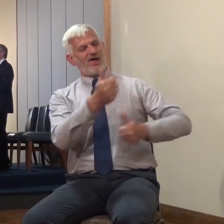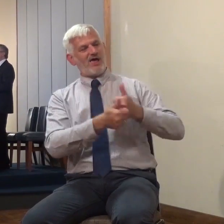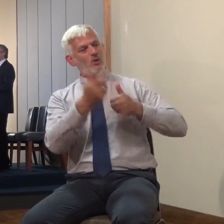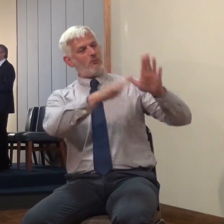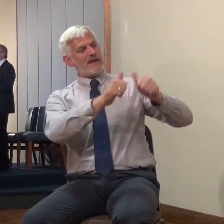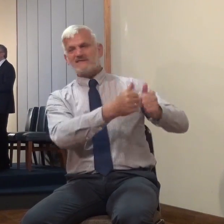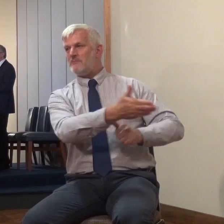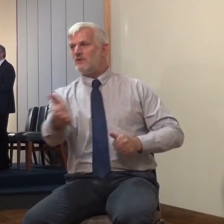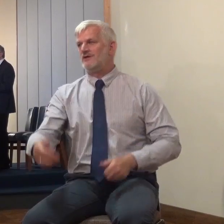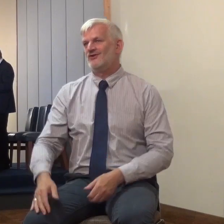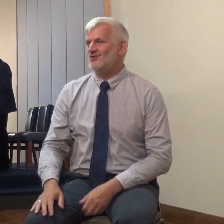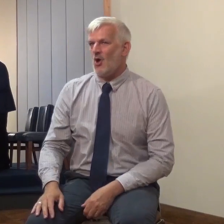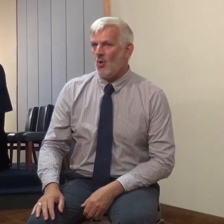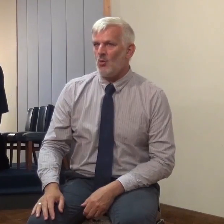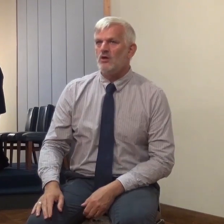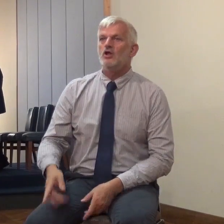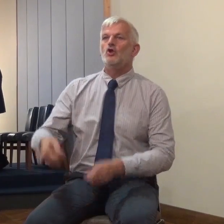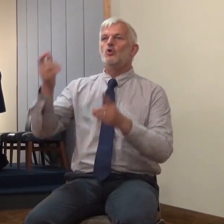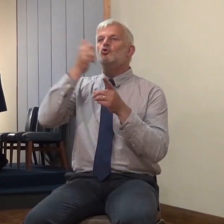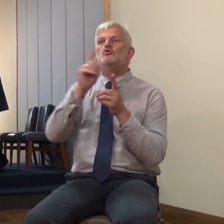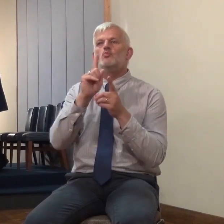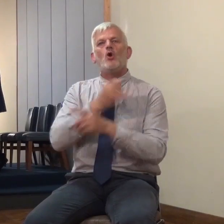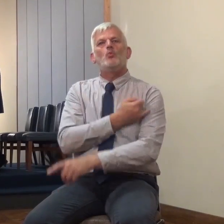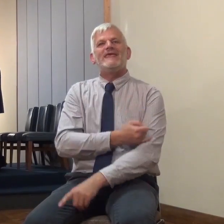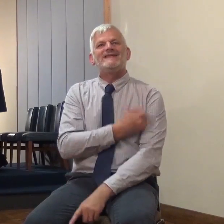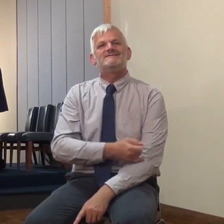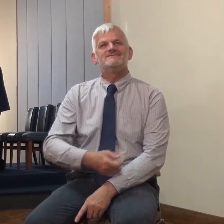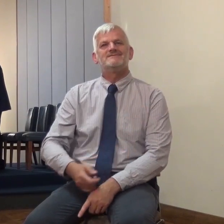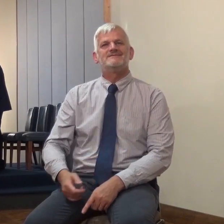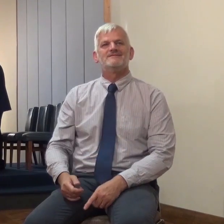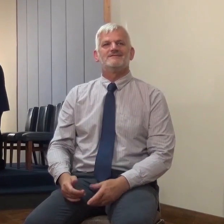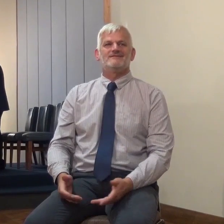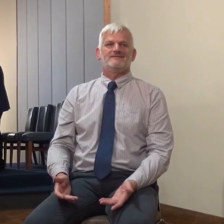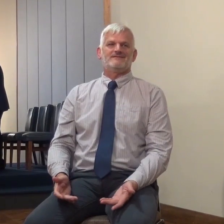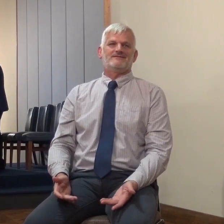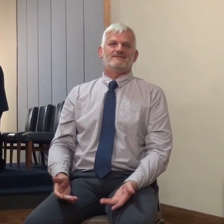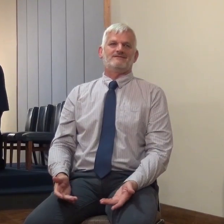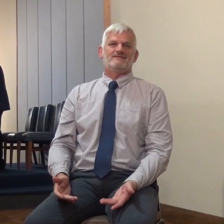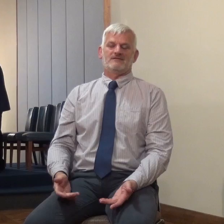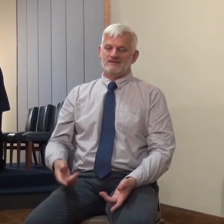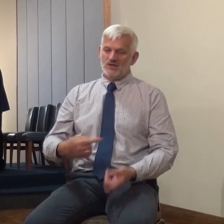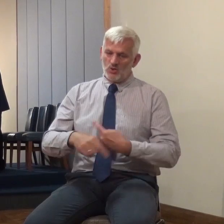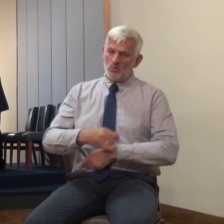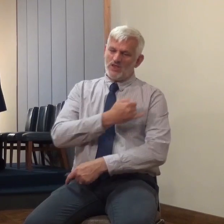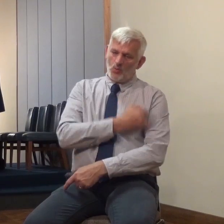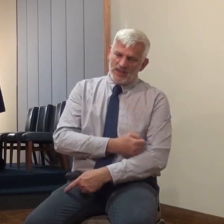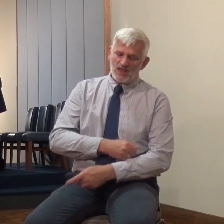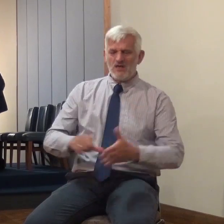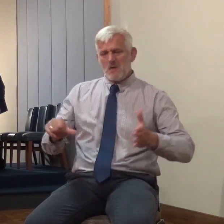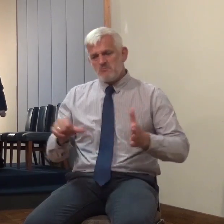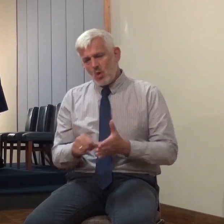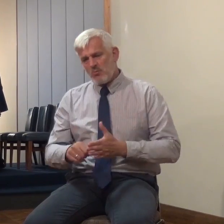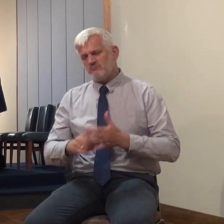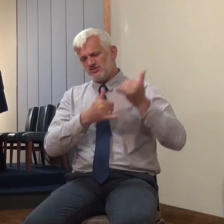The Lord works through weakness, through weakened people in their struggles and in their